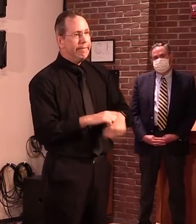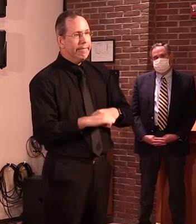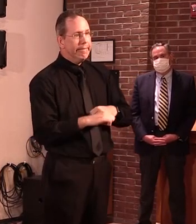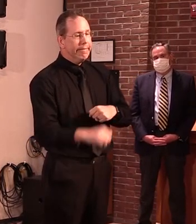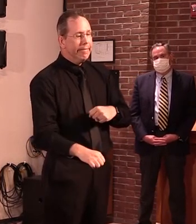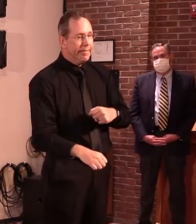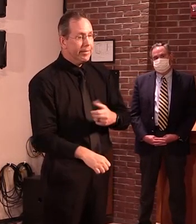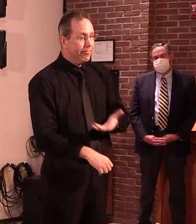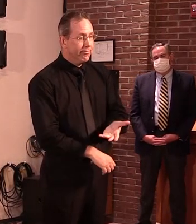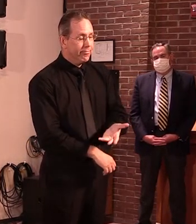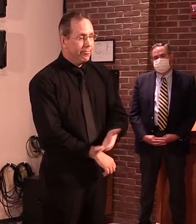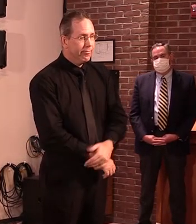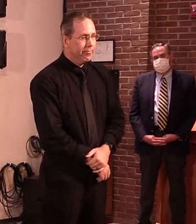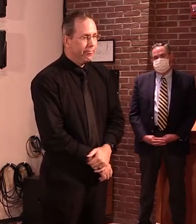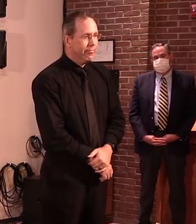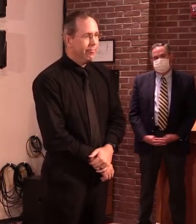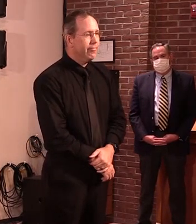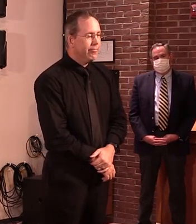Go ahead, Aaron.